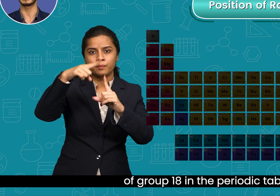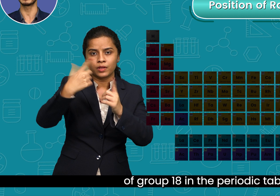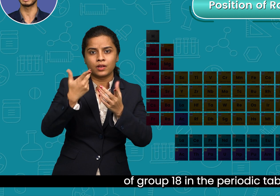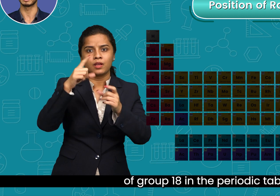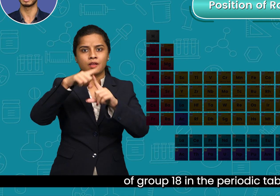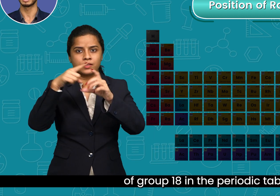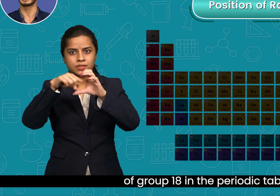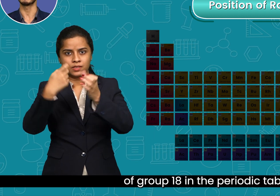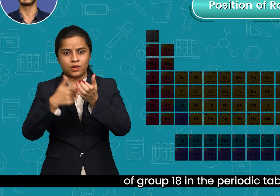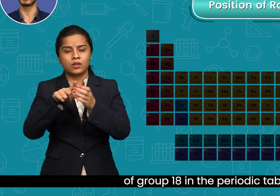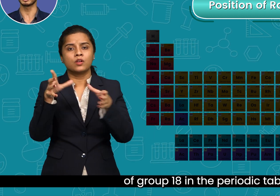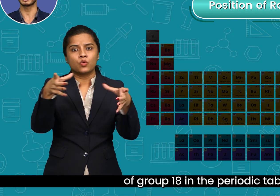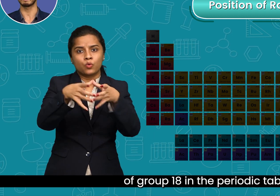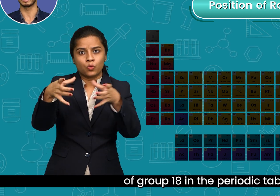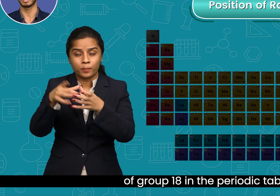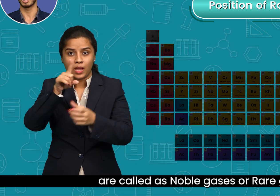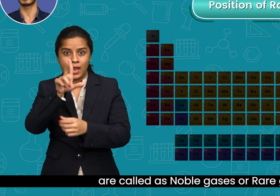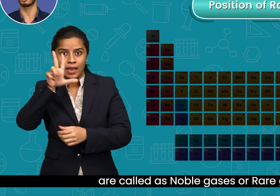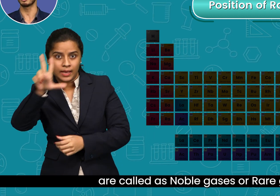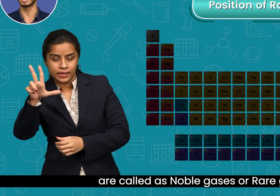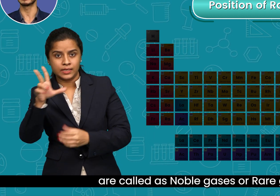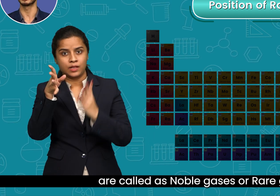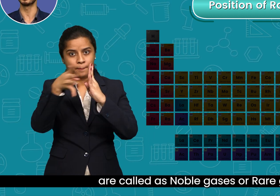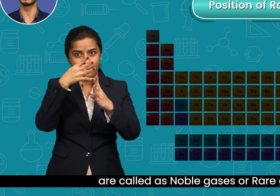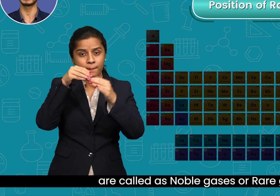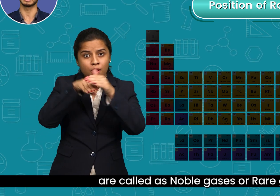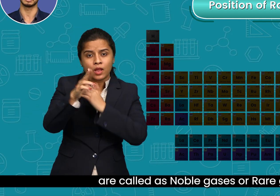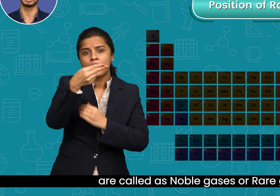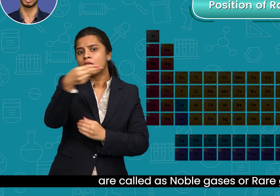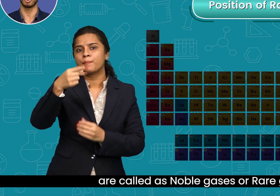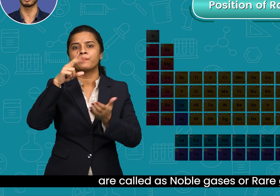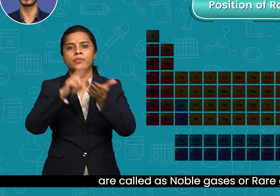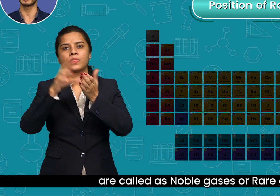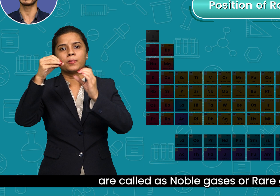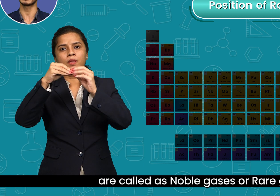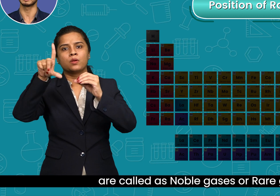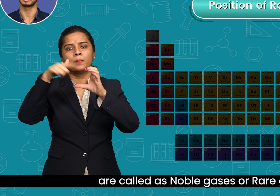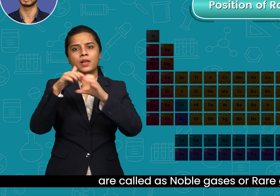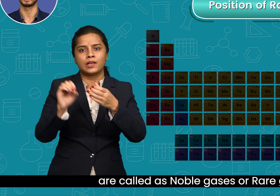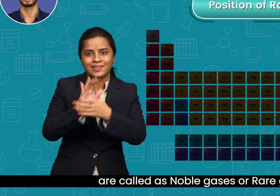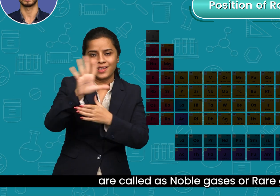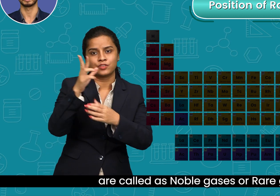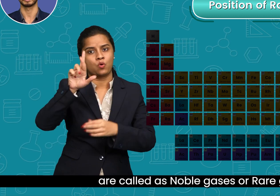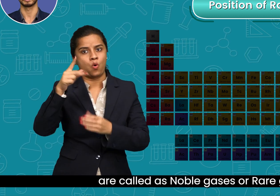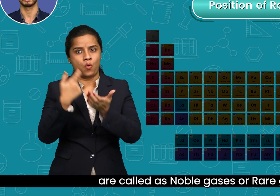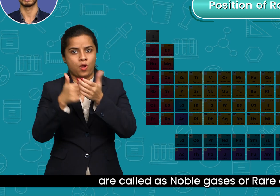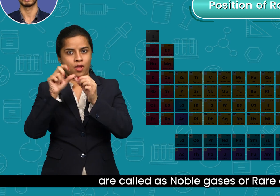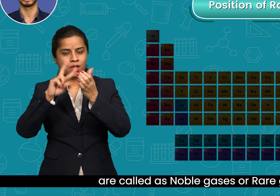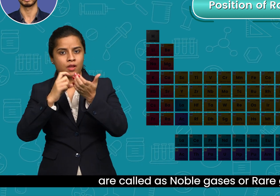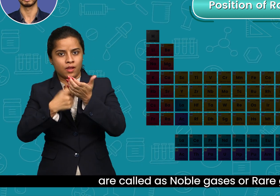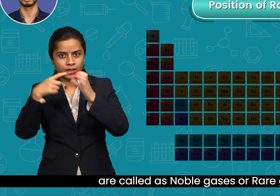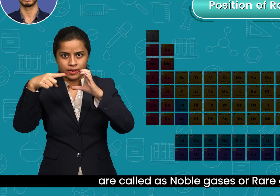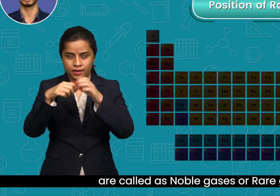group 18 in the periodic table are called as noble gases or rare gases.